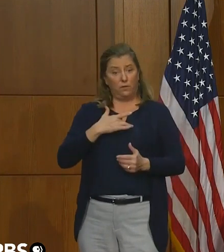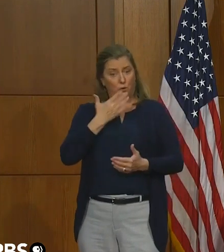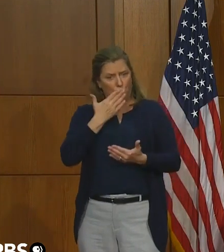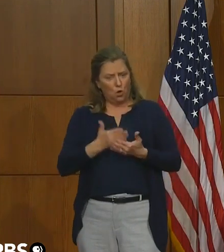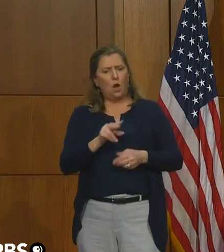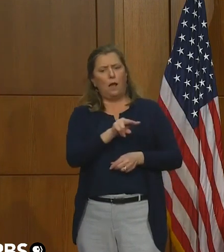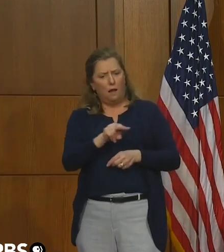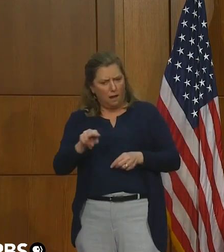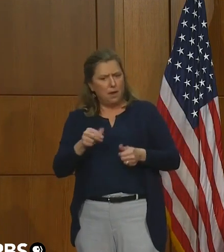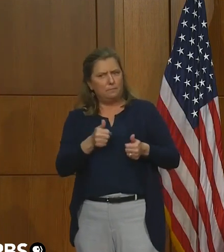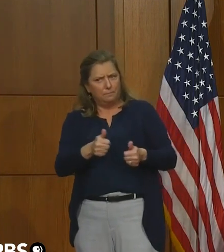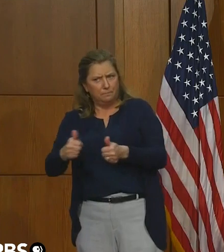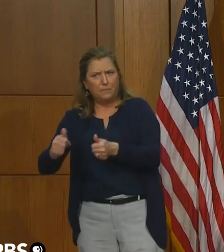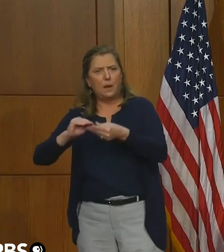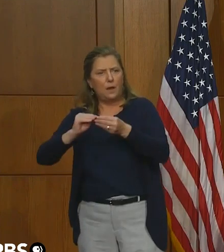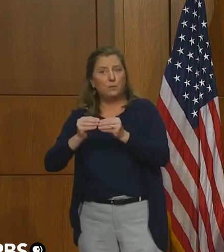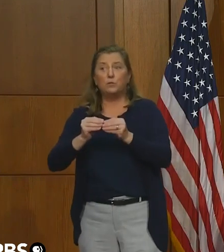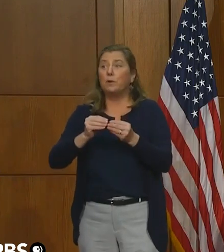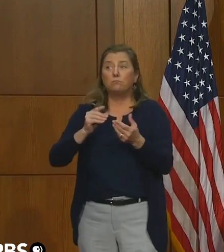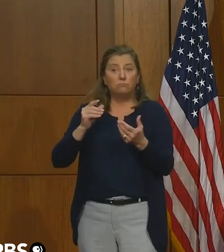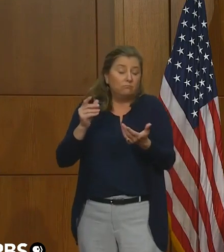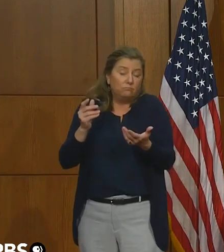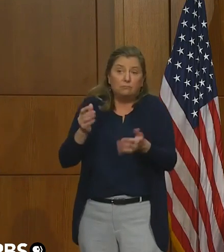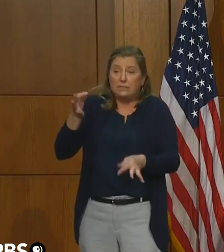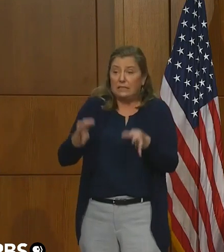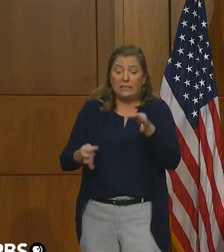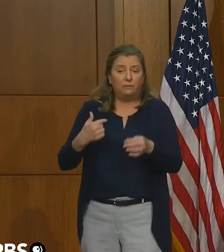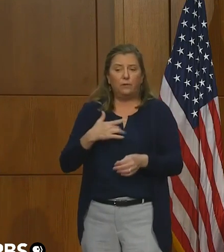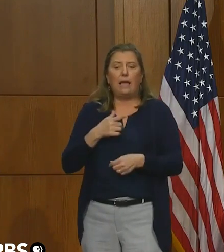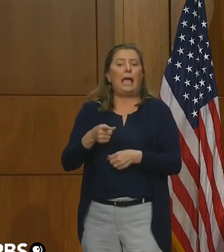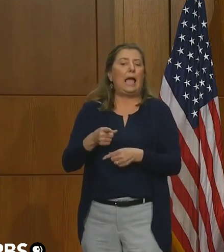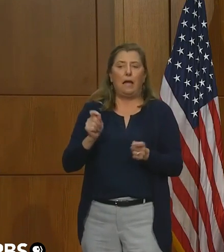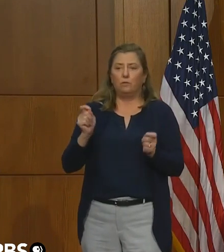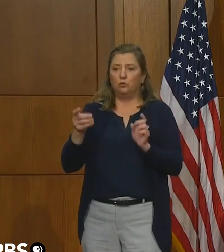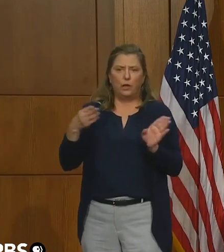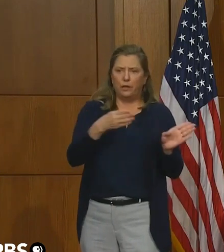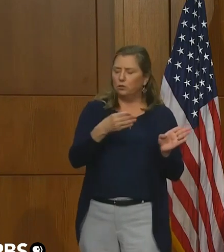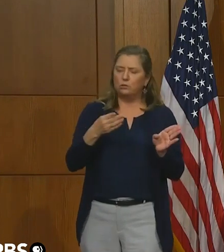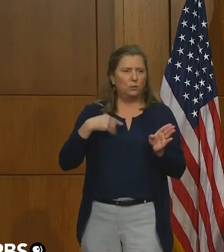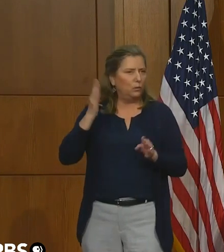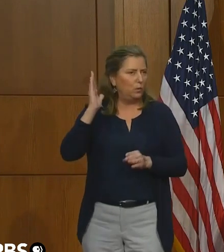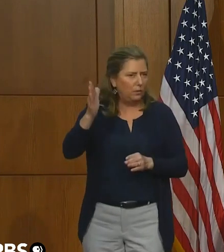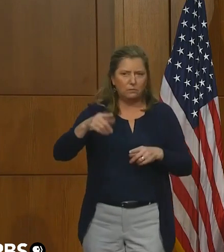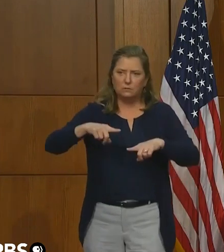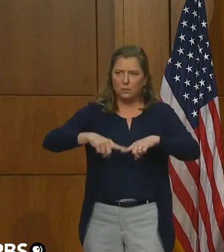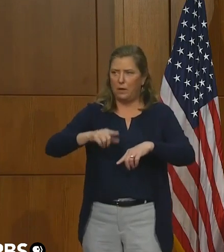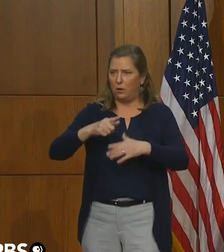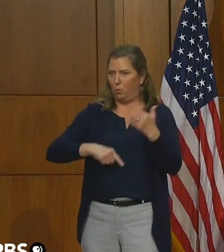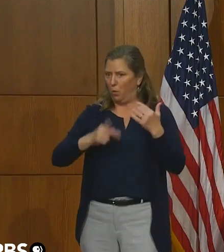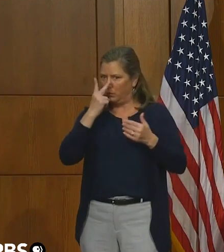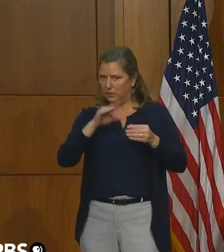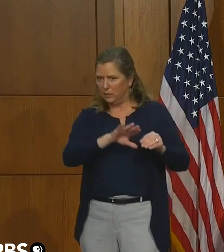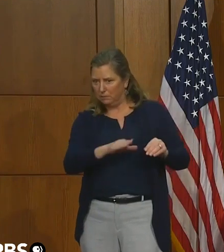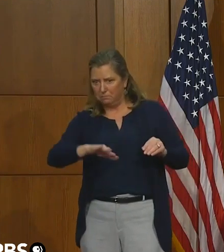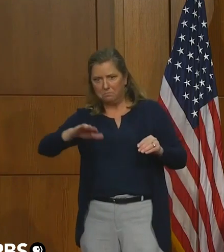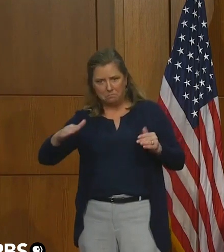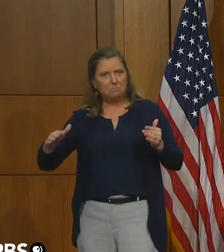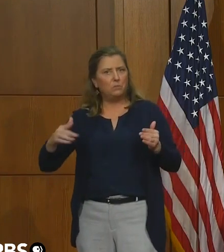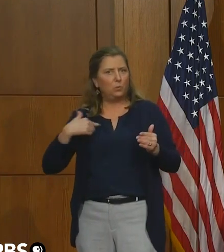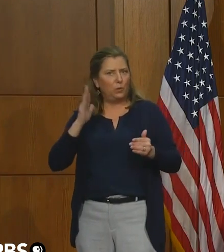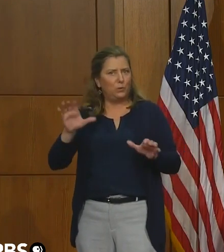see, but we'll take the opportunity if we need to change direction, depending on the trends that we're seeing, we will certainly do